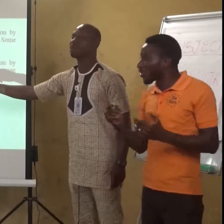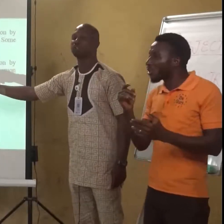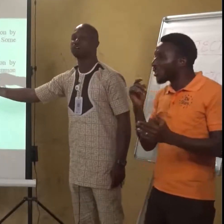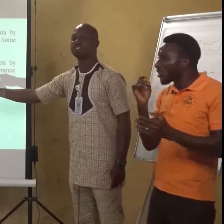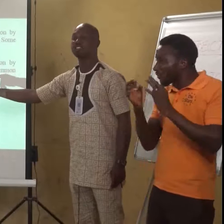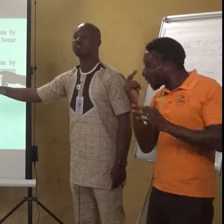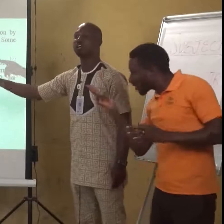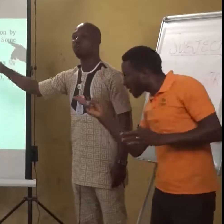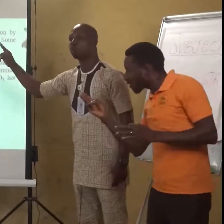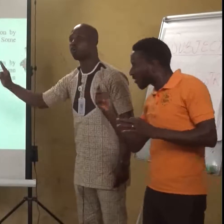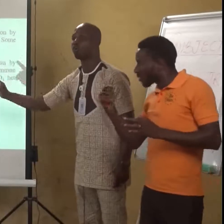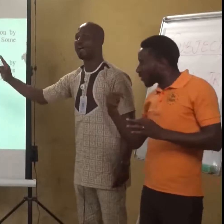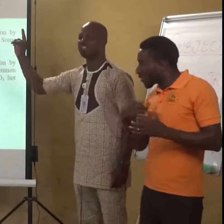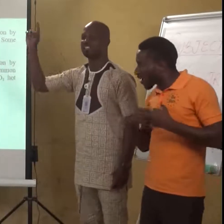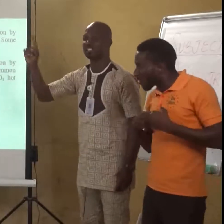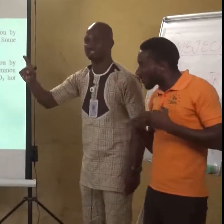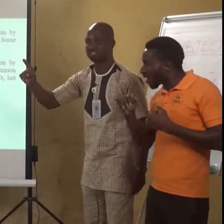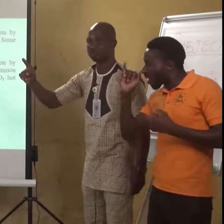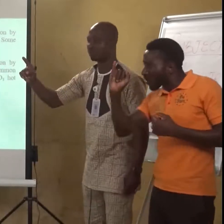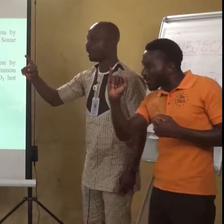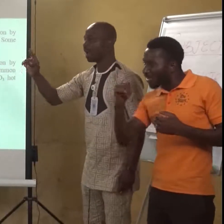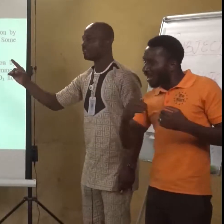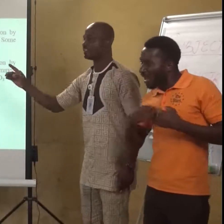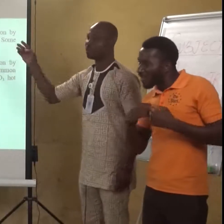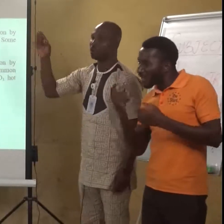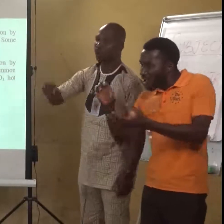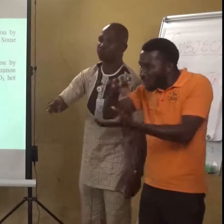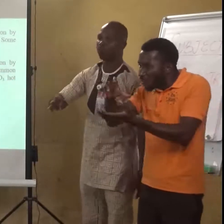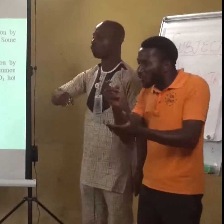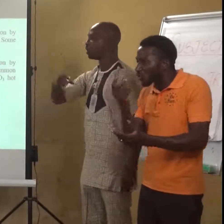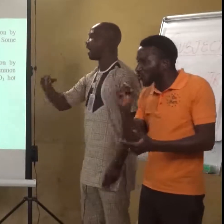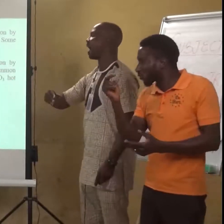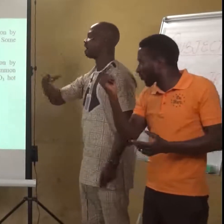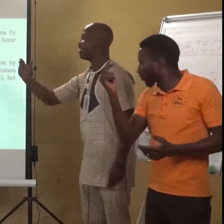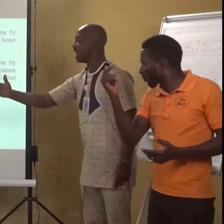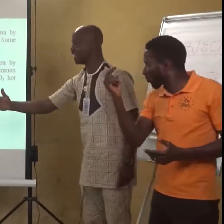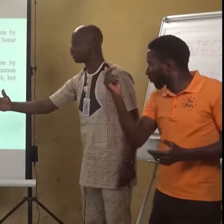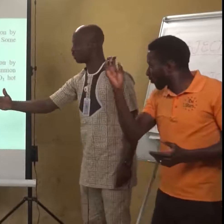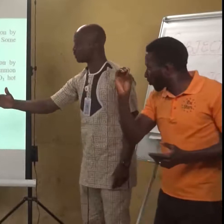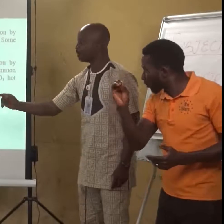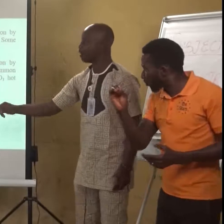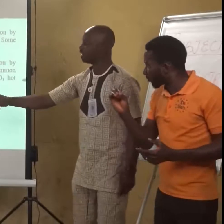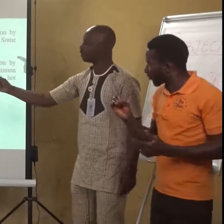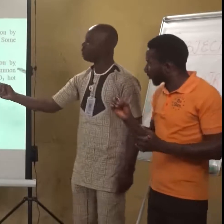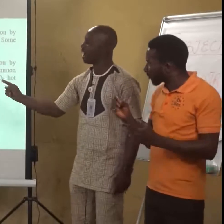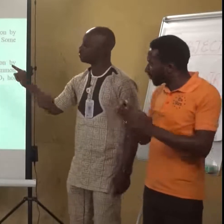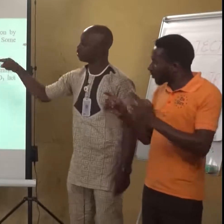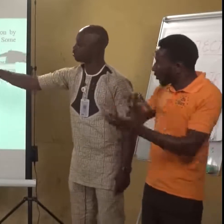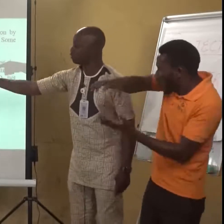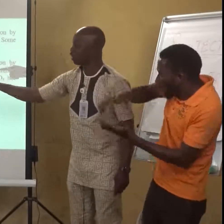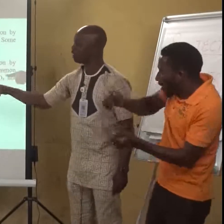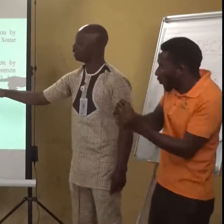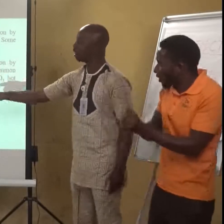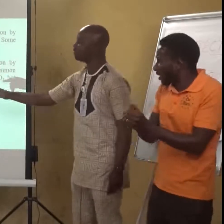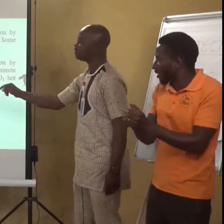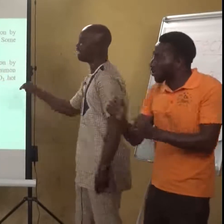Why? Because it is in an uncombined state, having the same number of proton and electron. But when it combines with